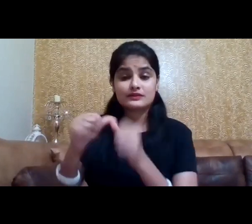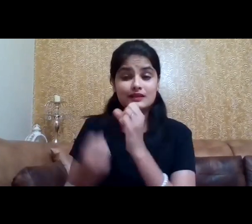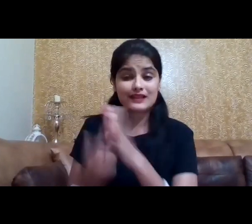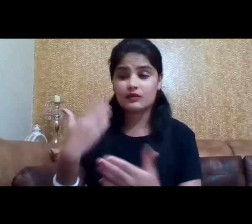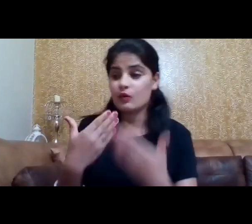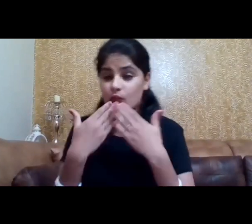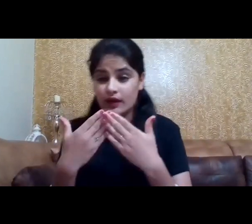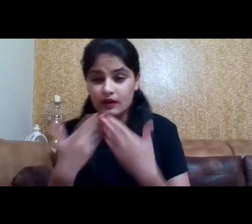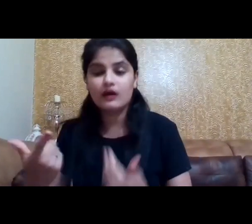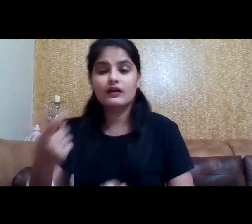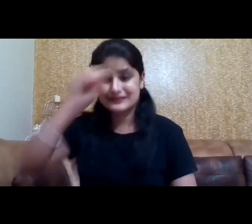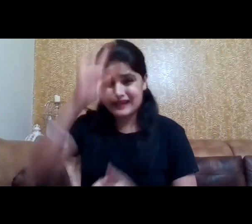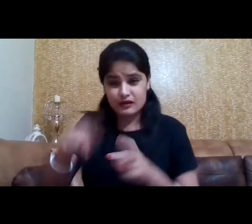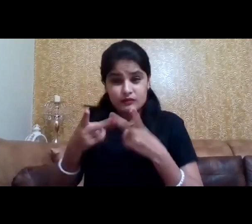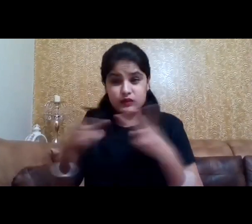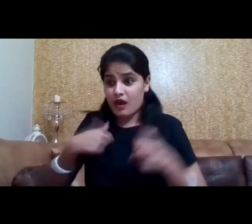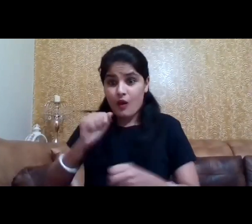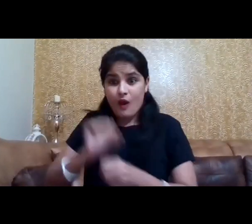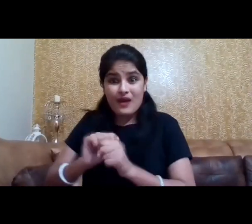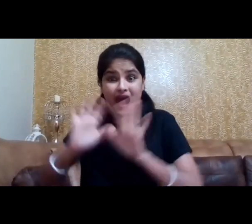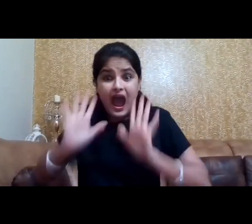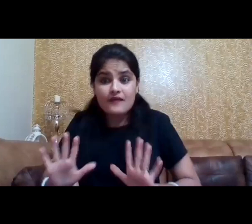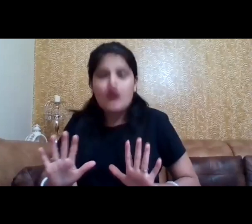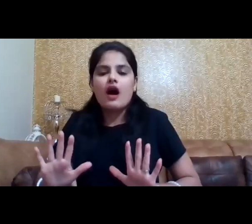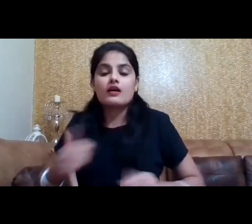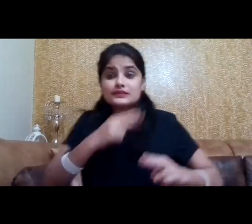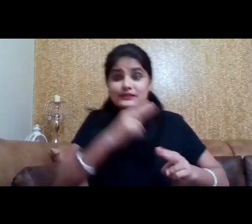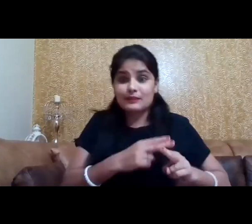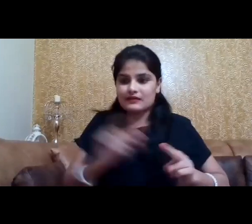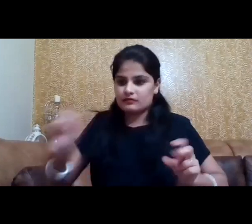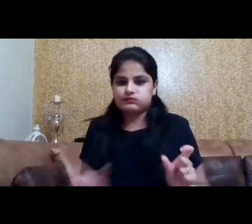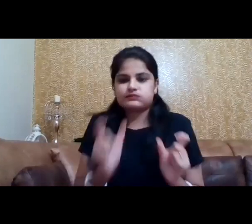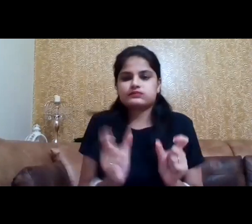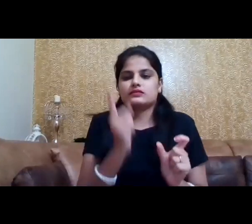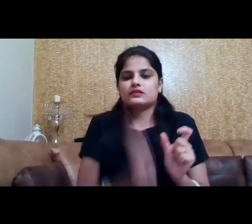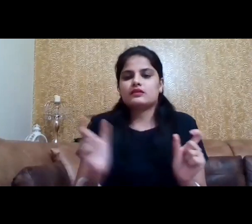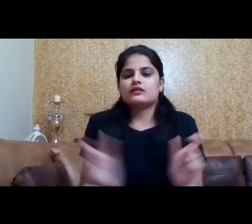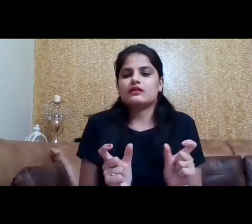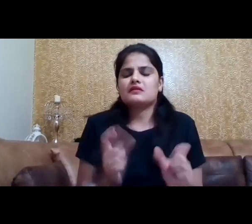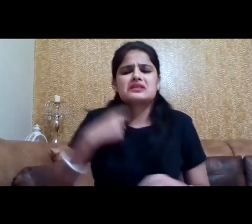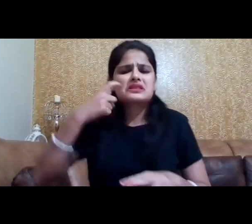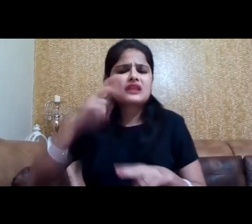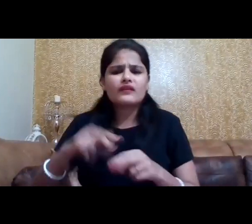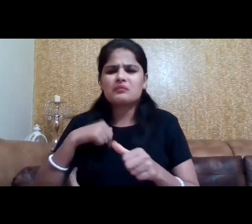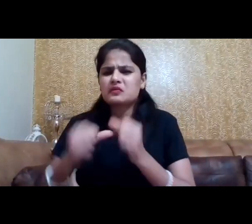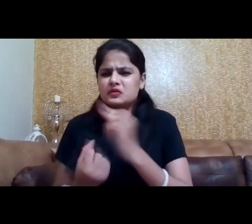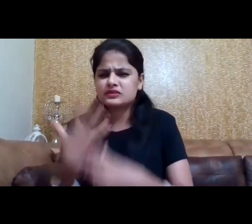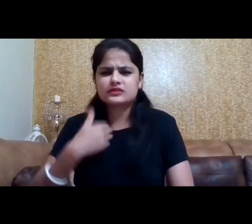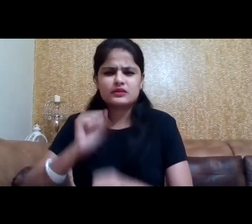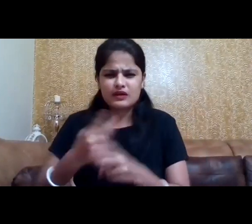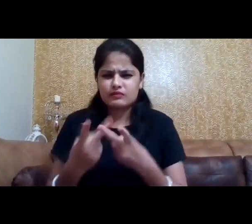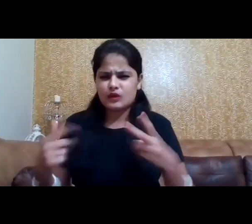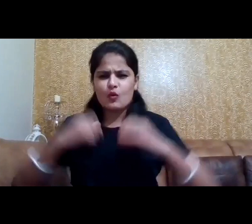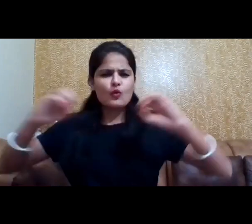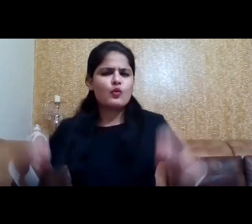if you are working with an association, if you're representing a school, organization, association, please also add that next to